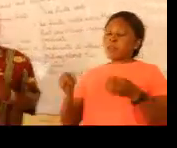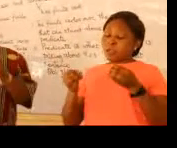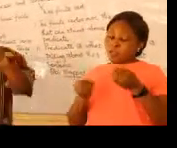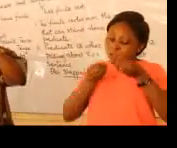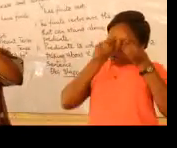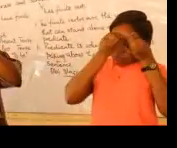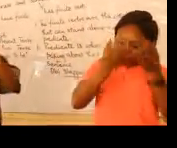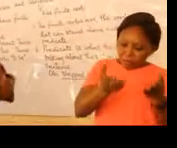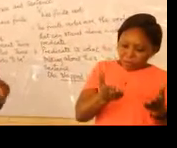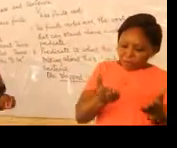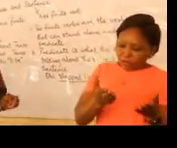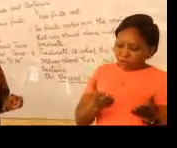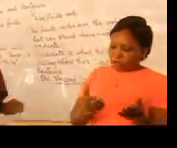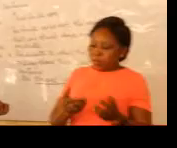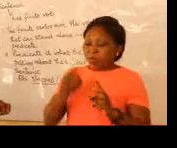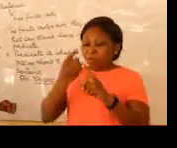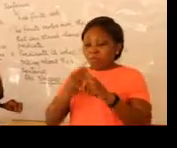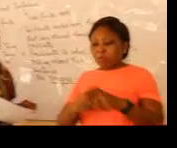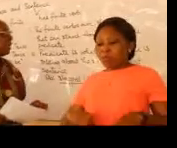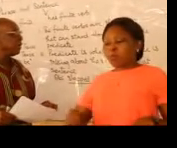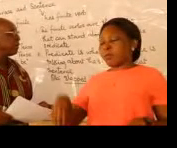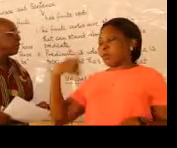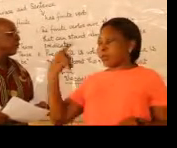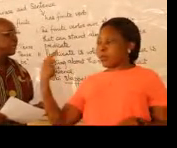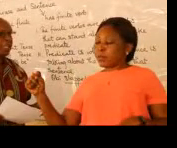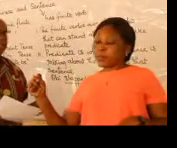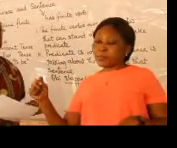information from the